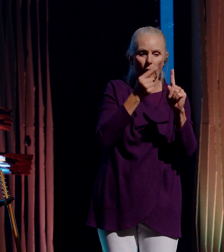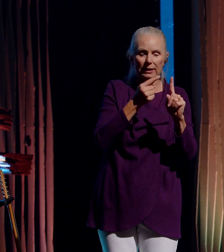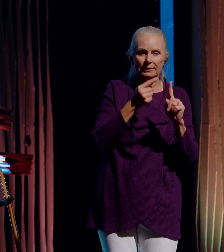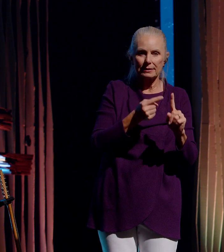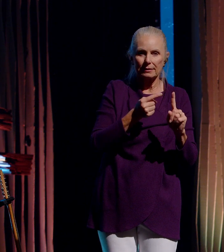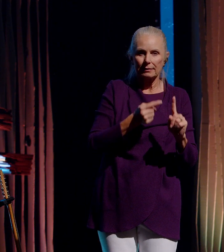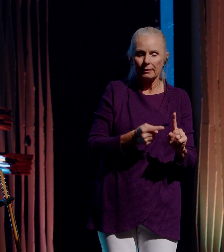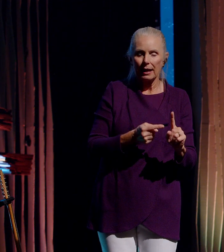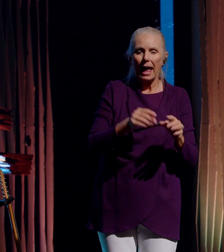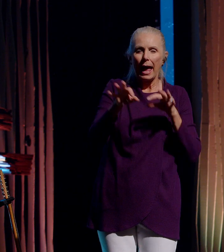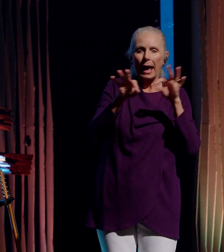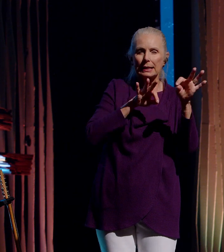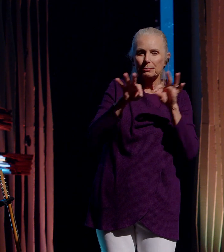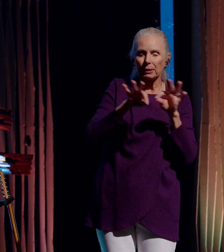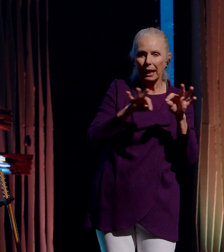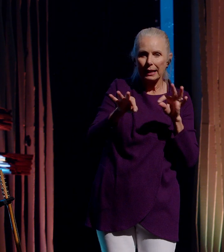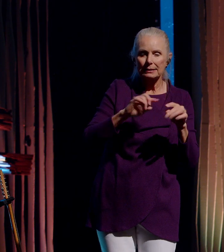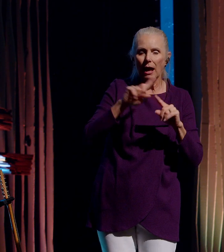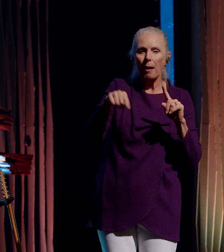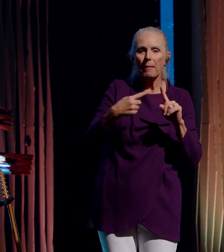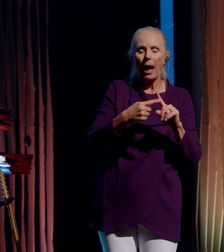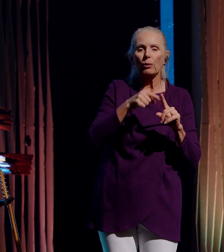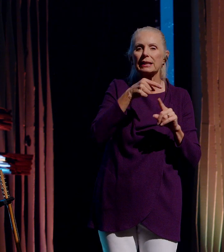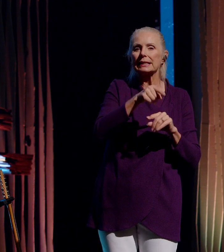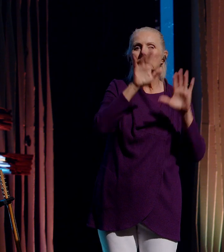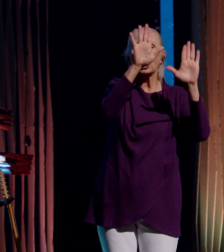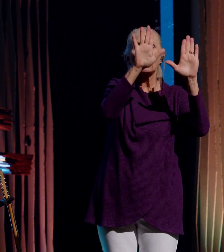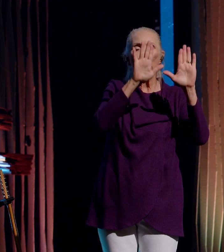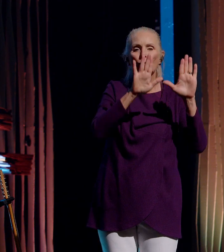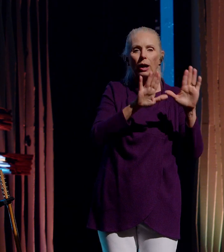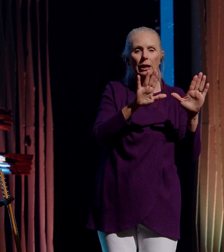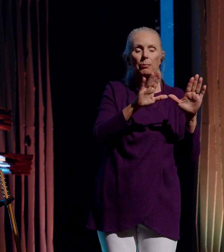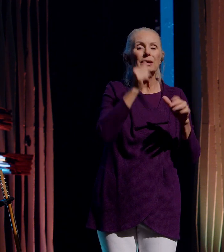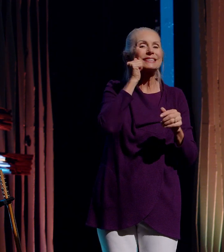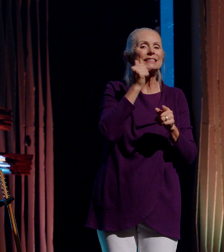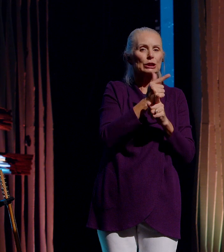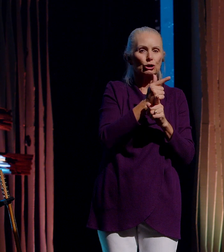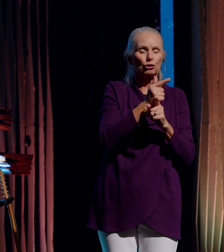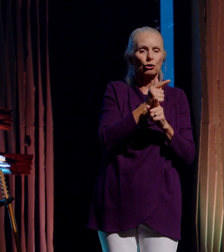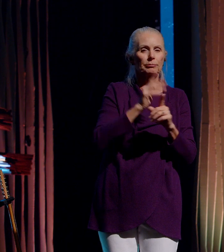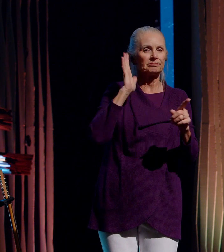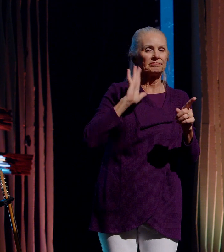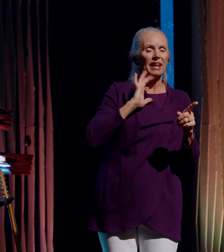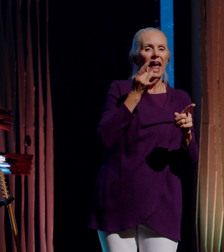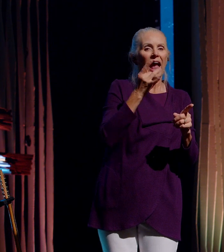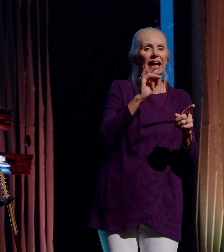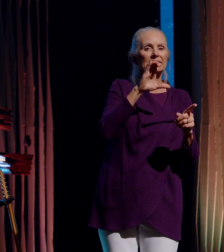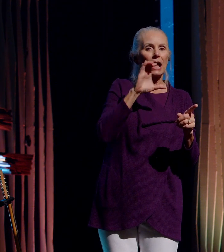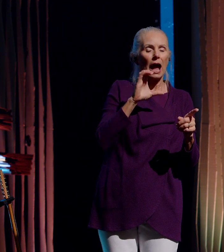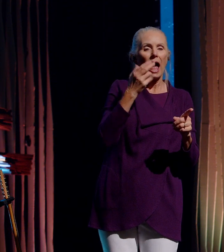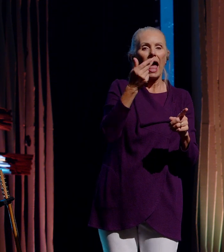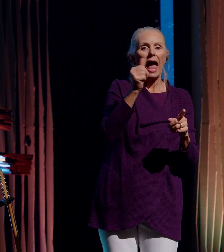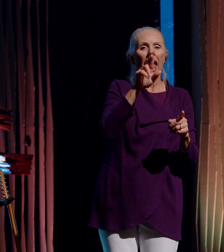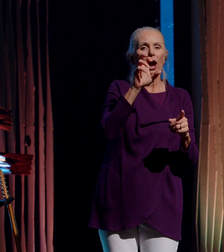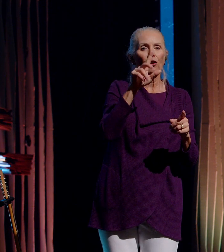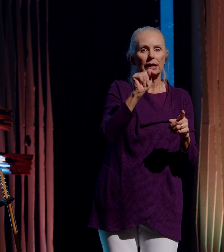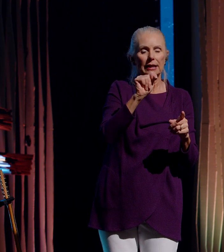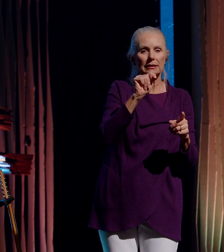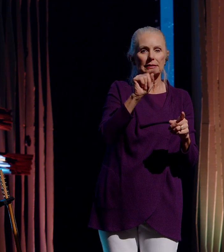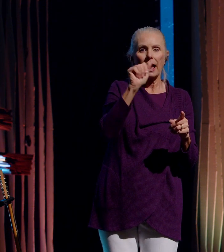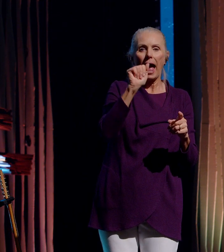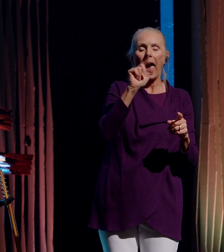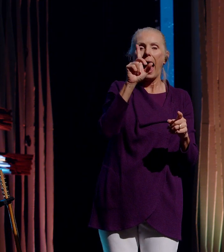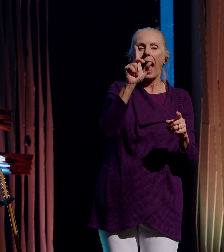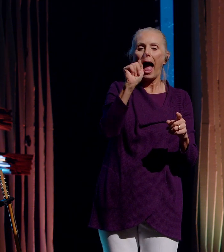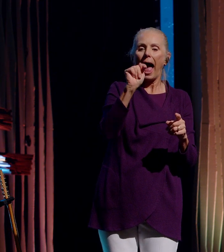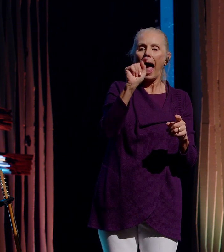of this incredible sister in Christ. She's from the early 1800s, and her name is Harriet Atwood Newell.